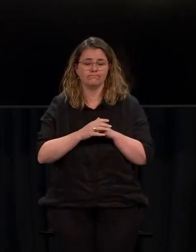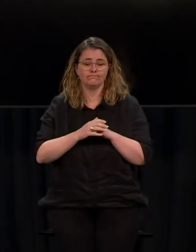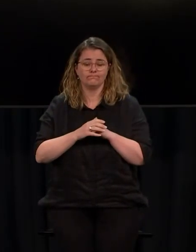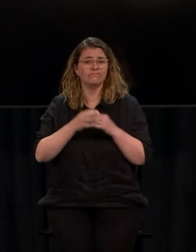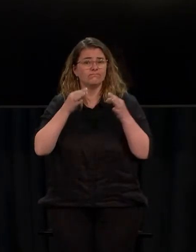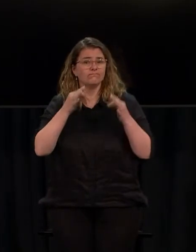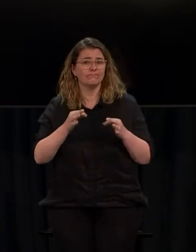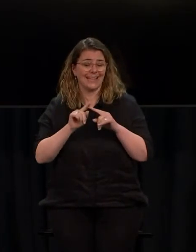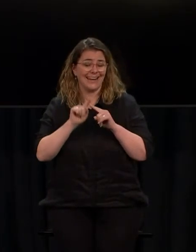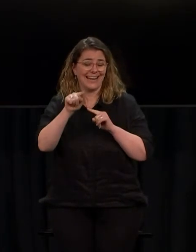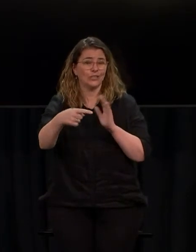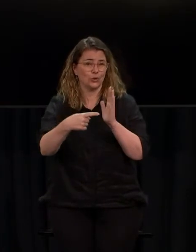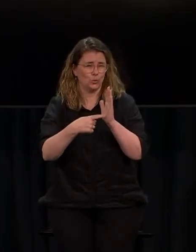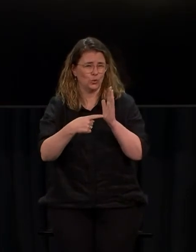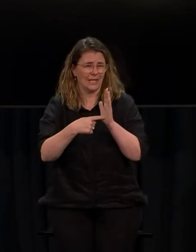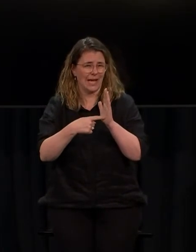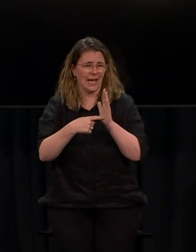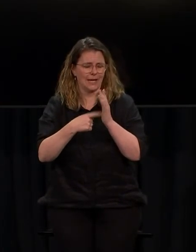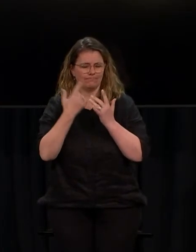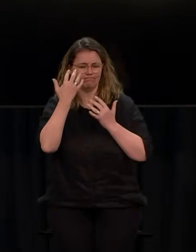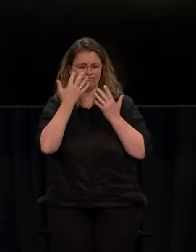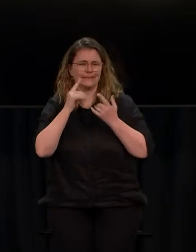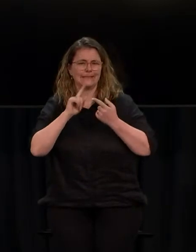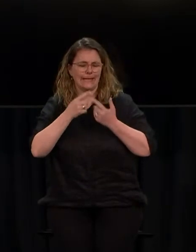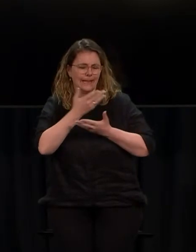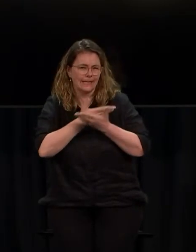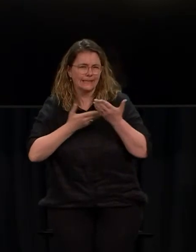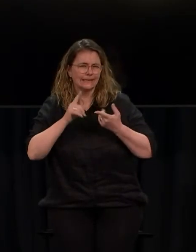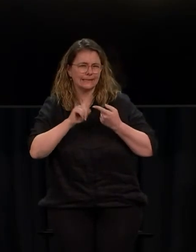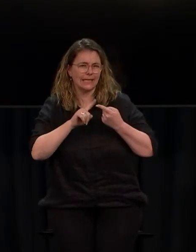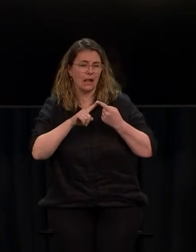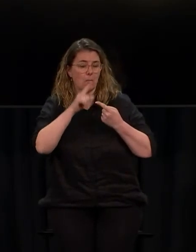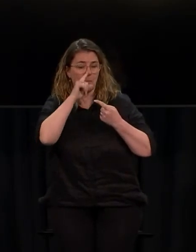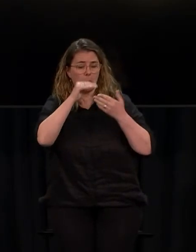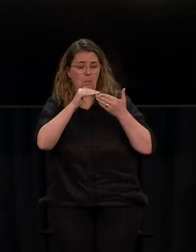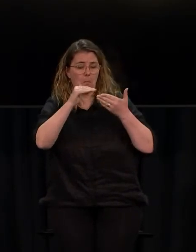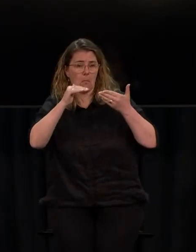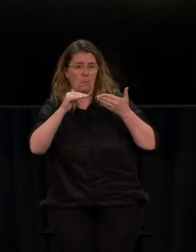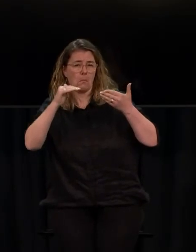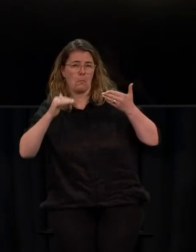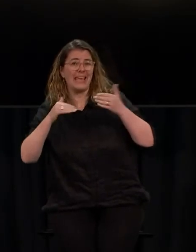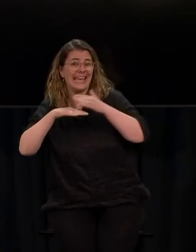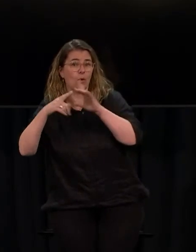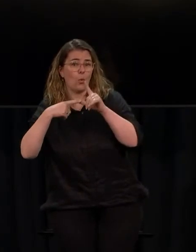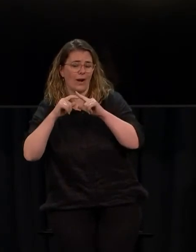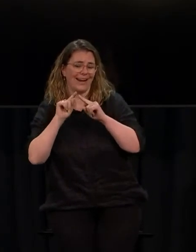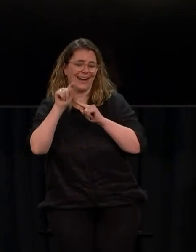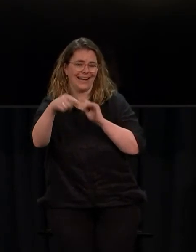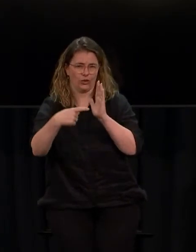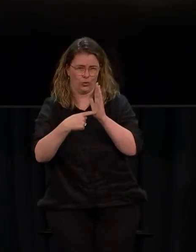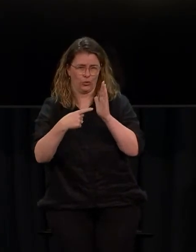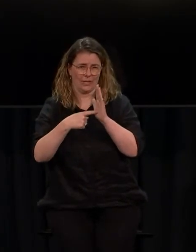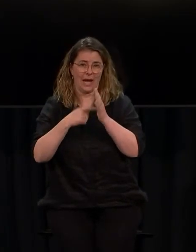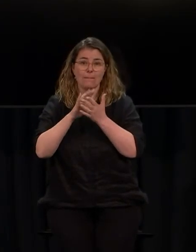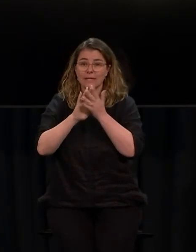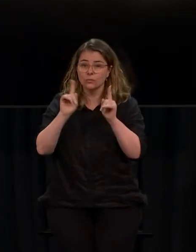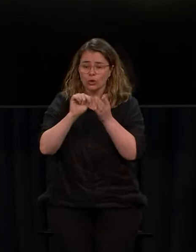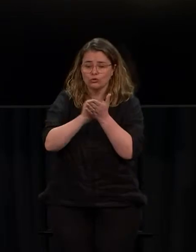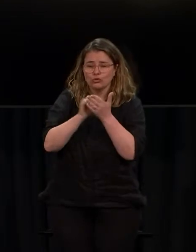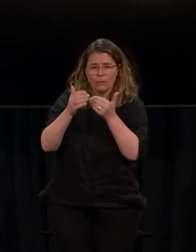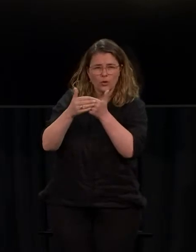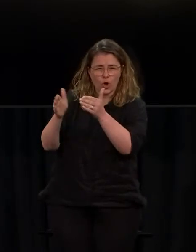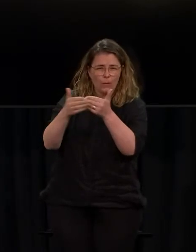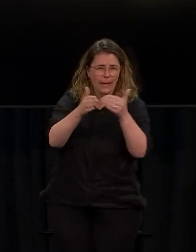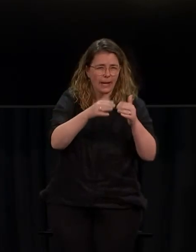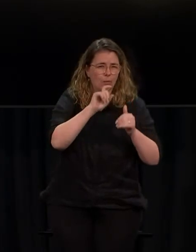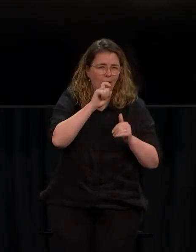Tuesday we will make further easing of restrictions in Auckland. So you will see retail come back at that point.